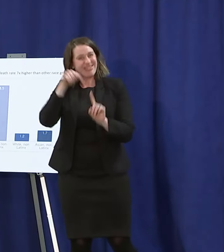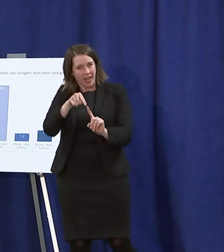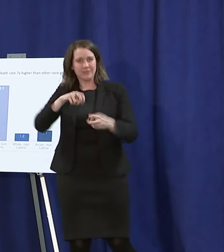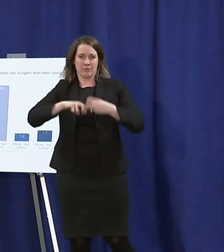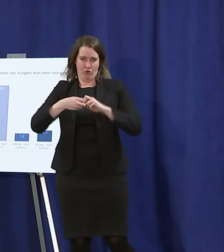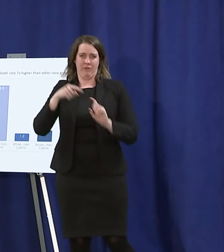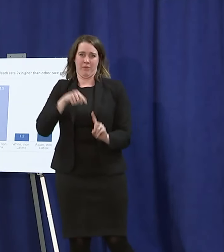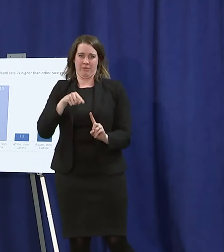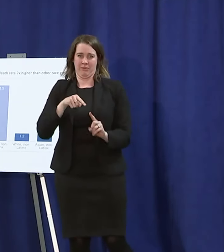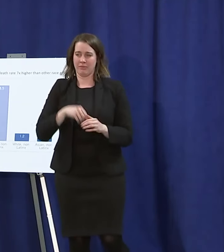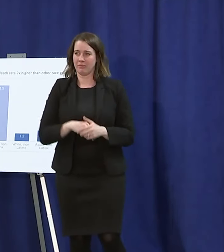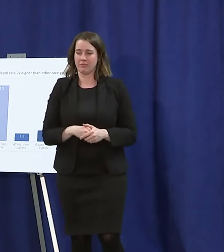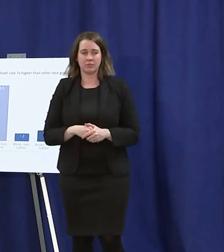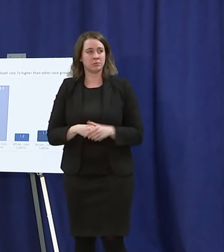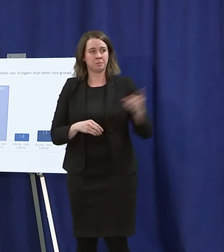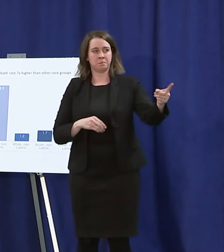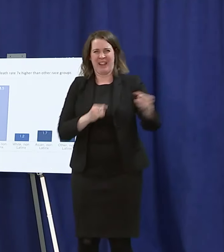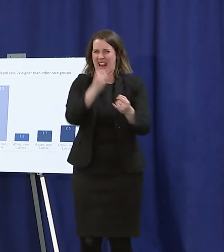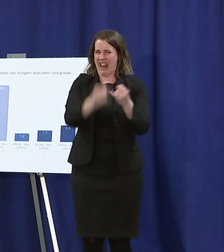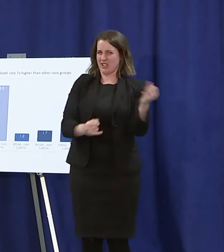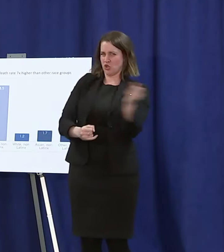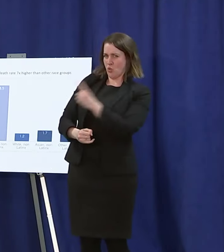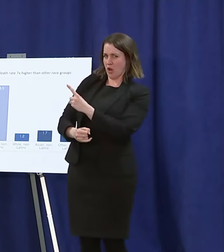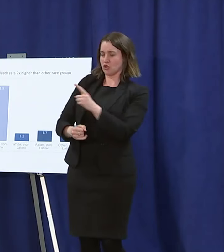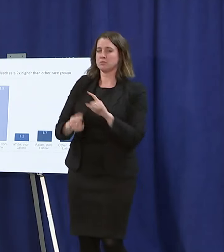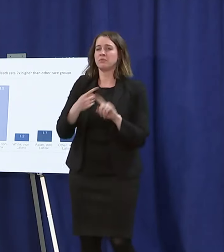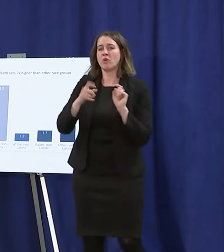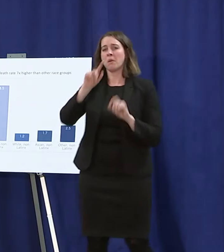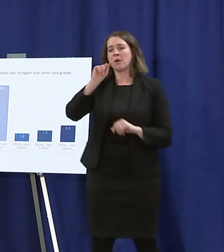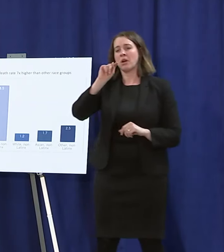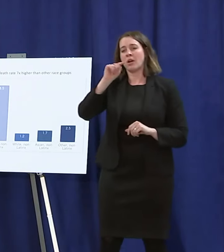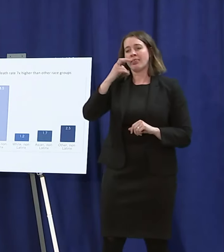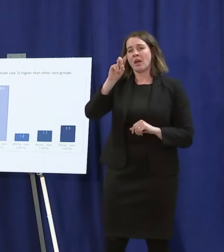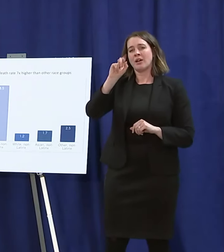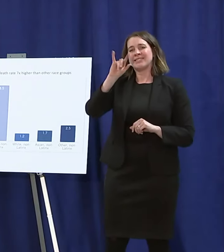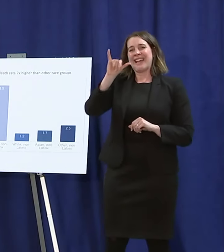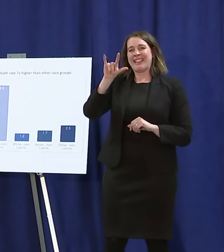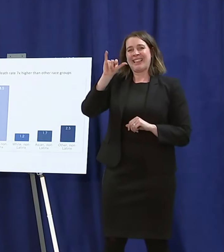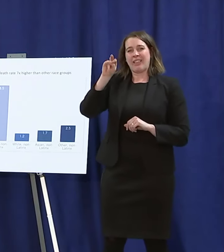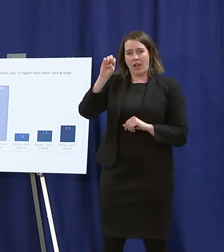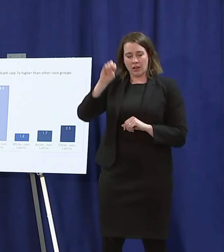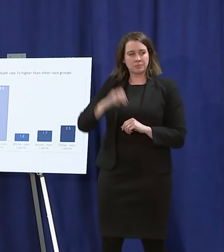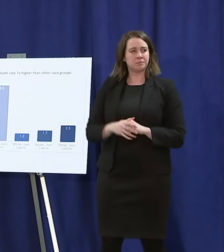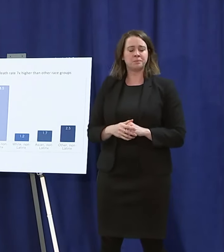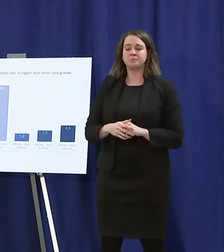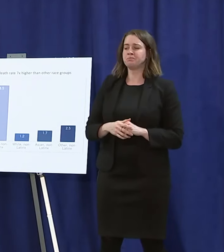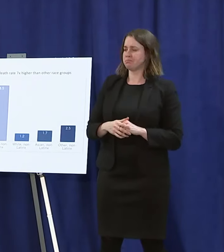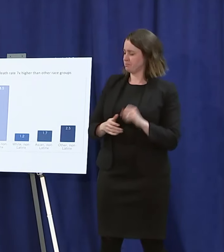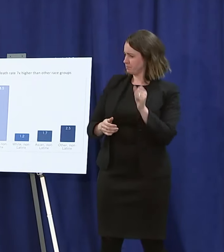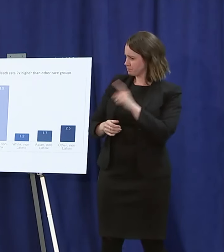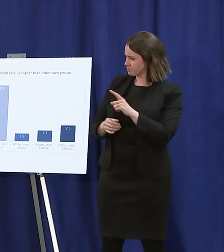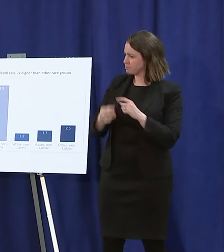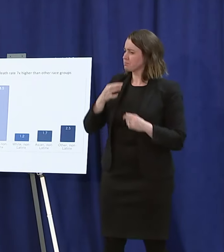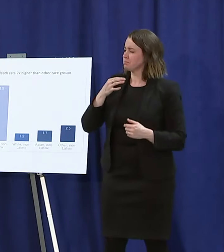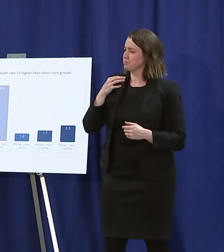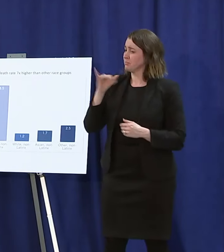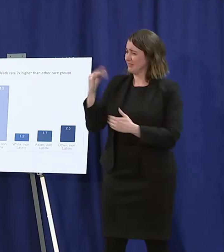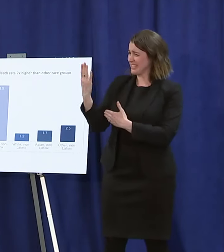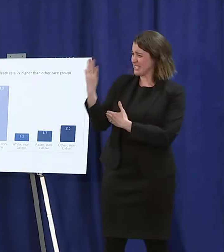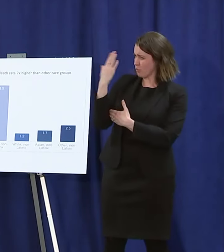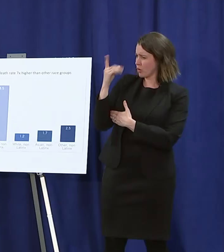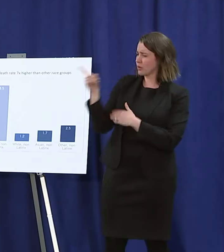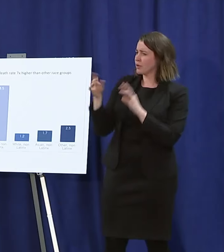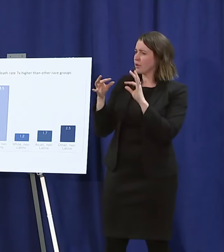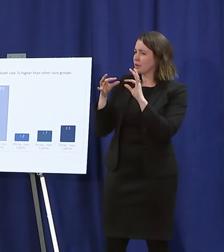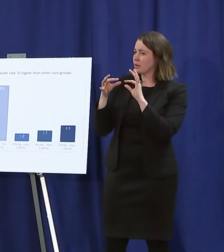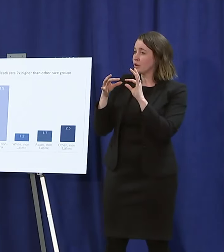issue. Last question, Mayor, from the Daily Line. This morning you said you saw a tiny pinprick